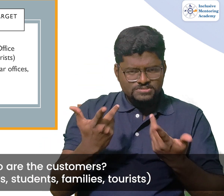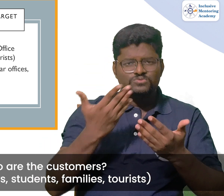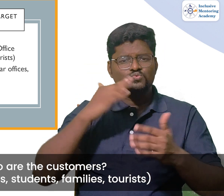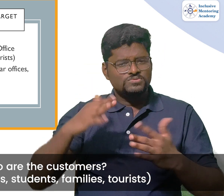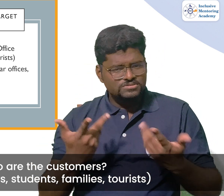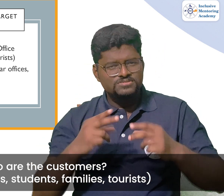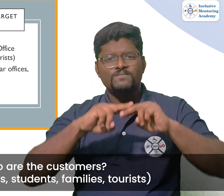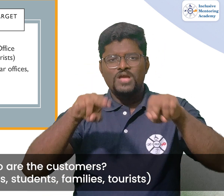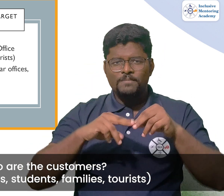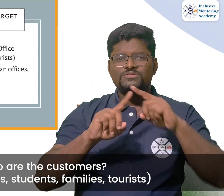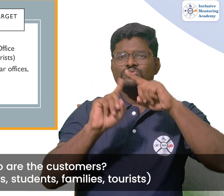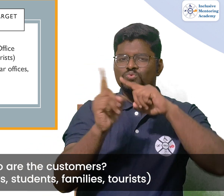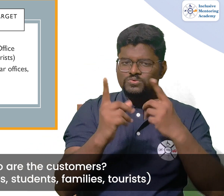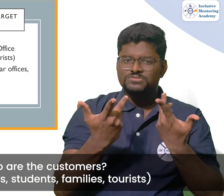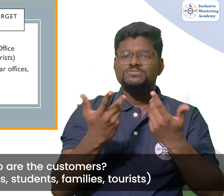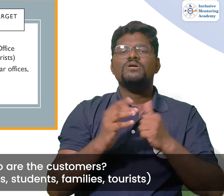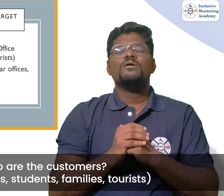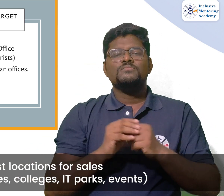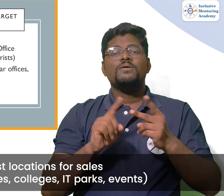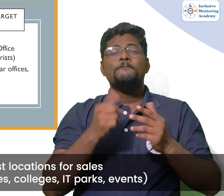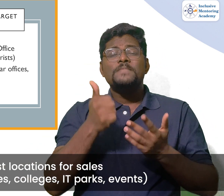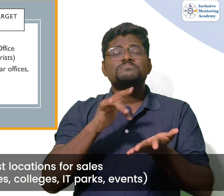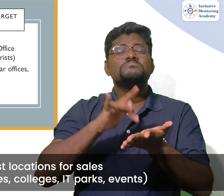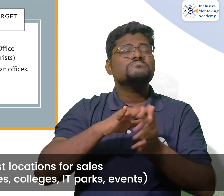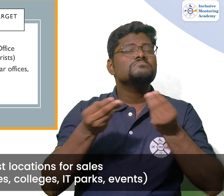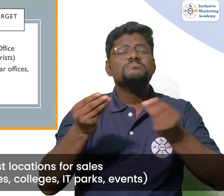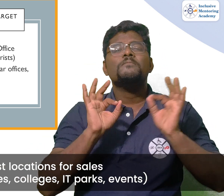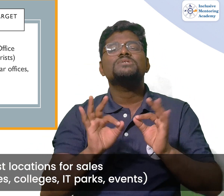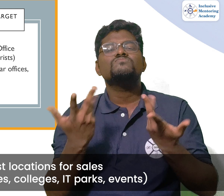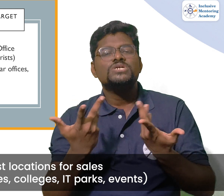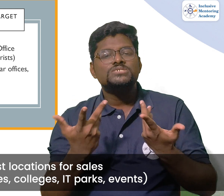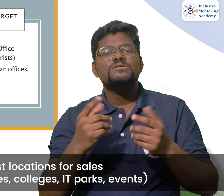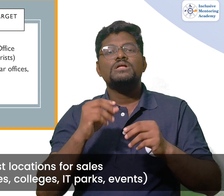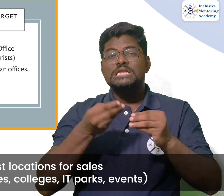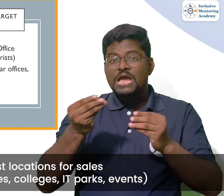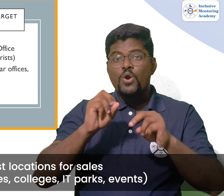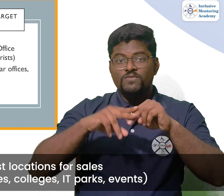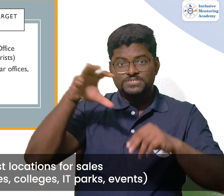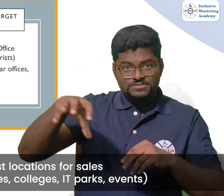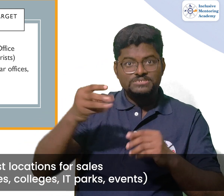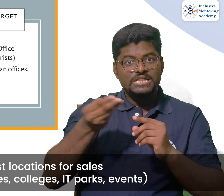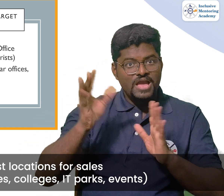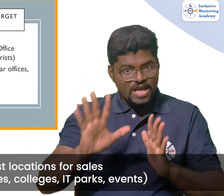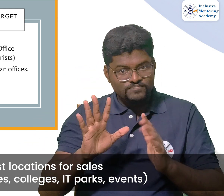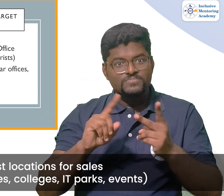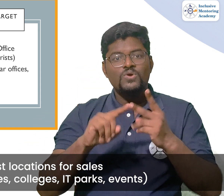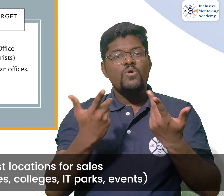Office goers, students, families, tourists. Best locations for sales. Near offices,